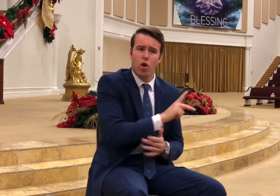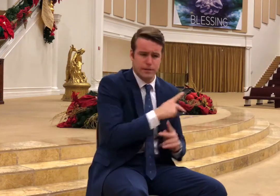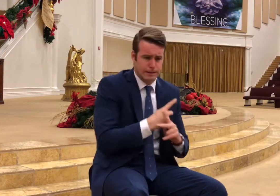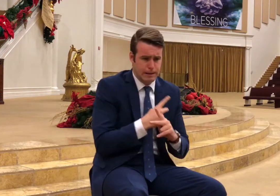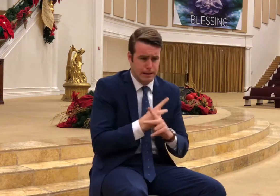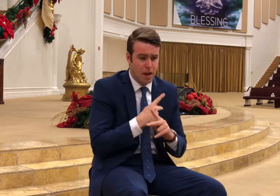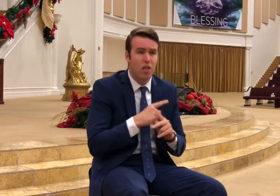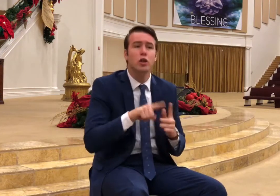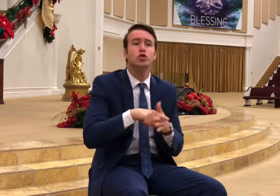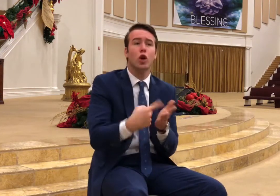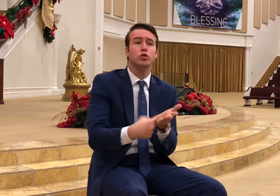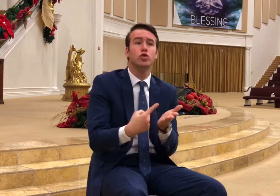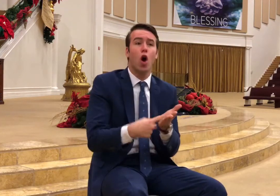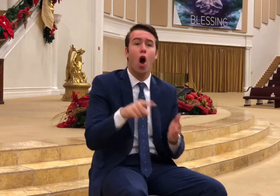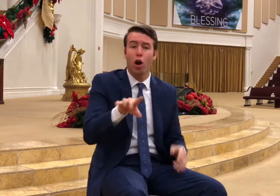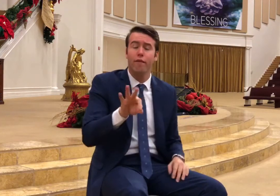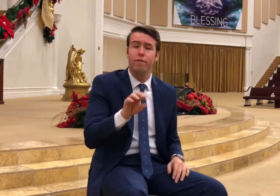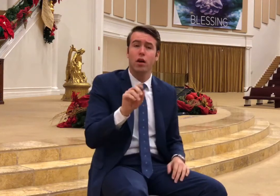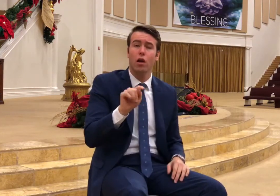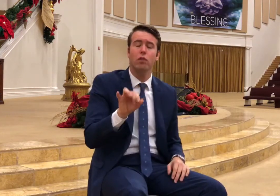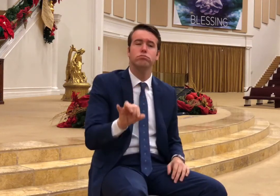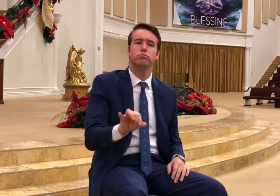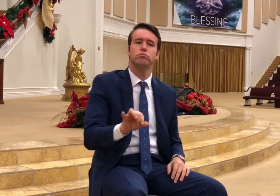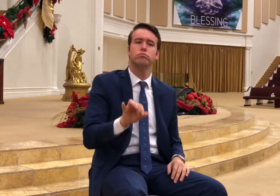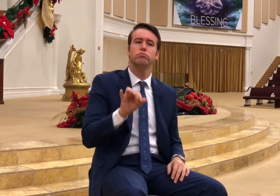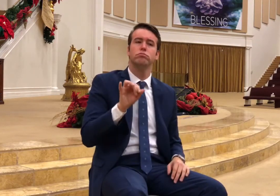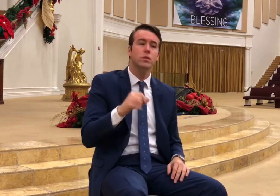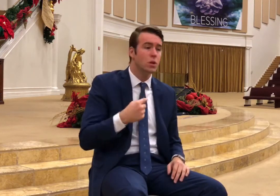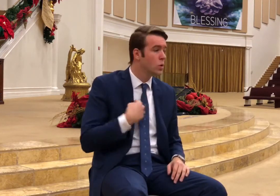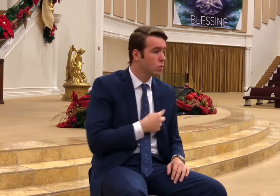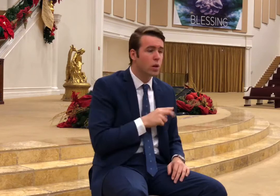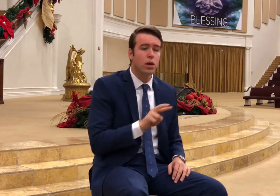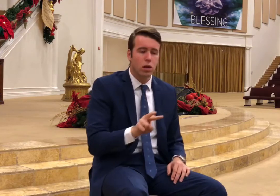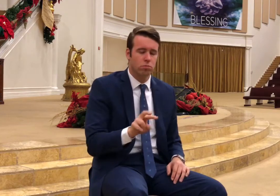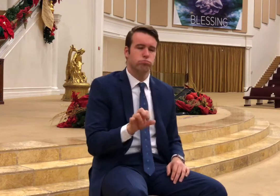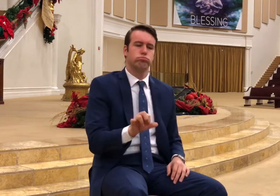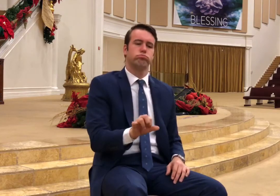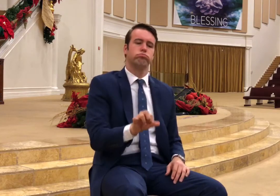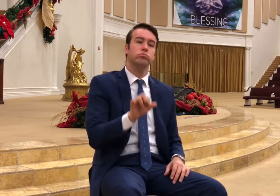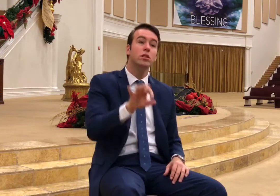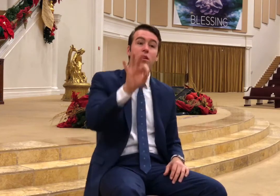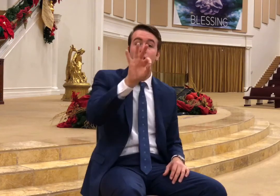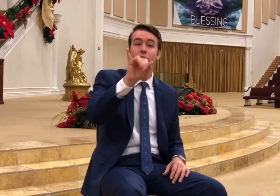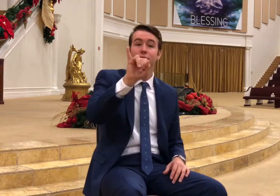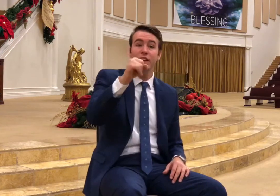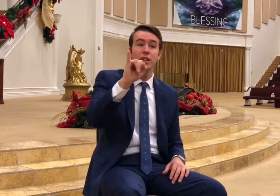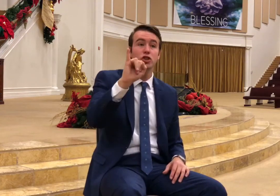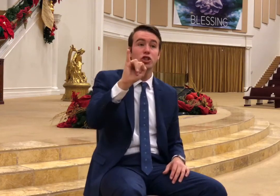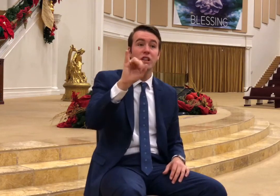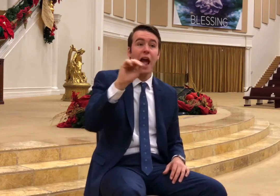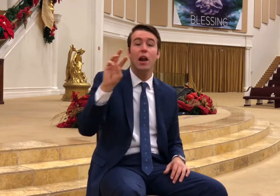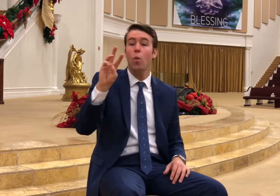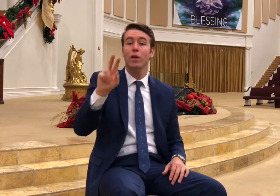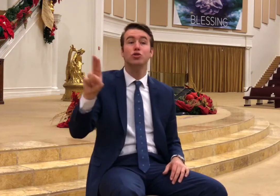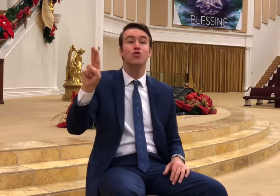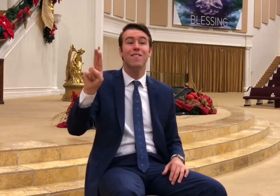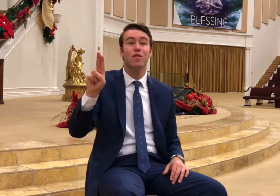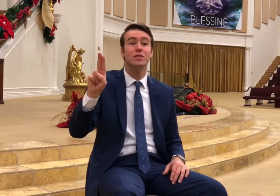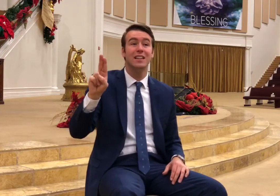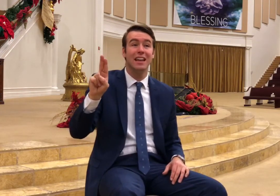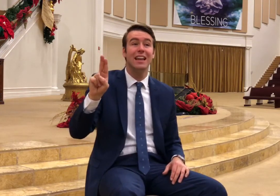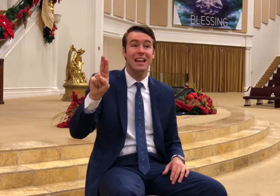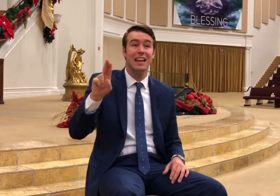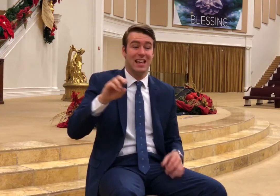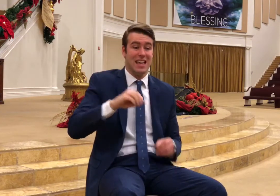then when we began to talk, we found out, we see that Fiji and Wilson University